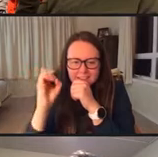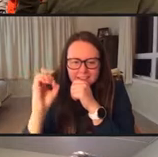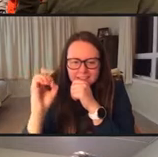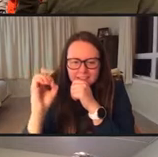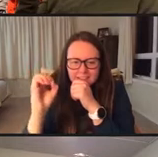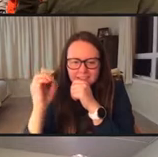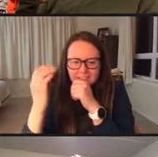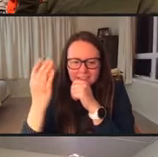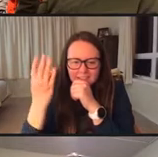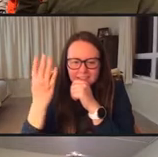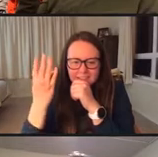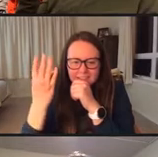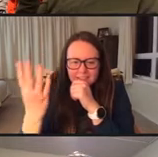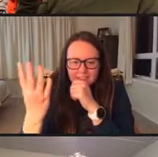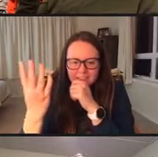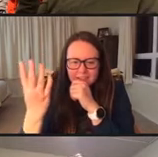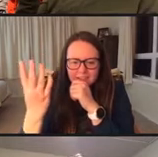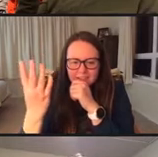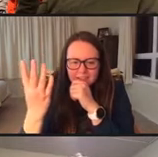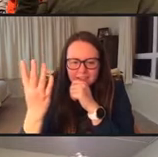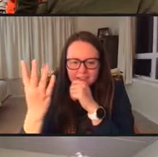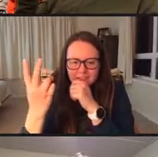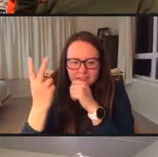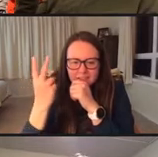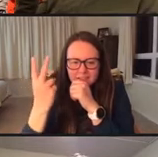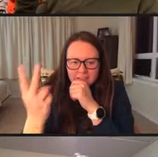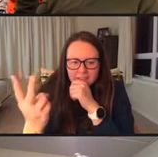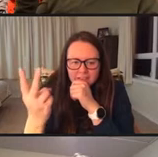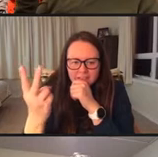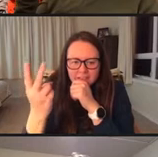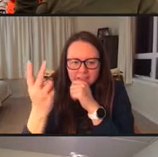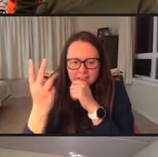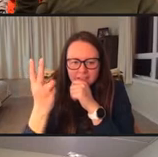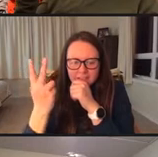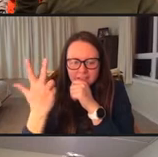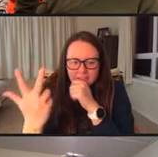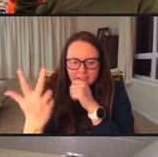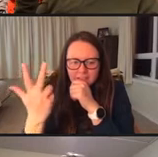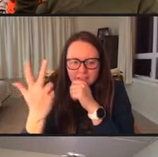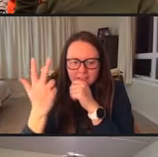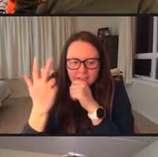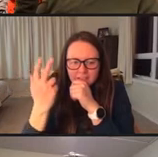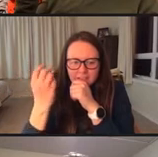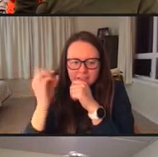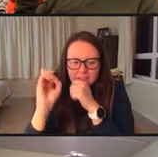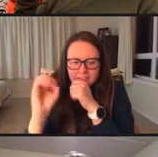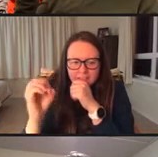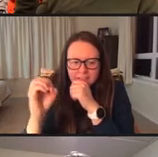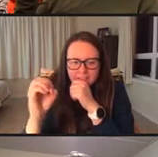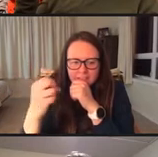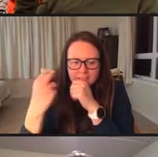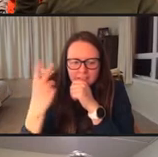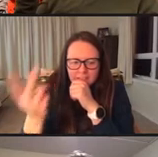will be very apt in using text, and that might end up being a really good solution for us. Although in the cold sometimes, or